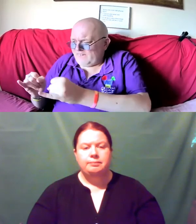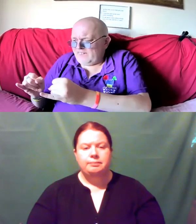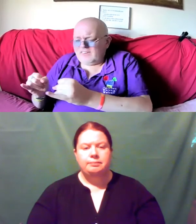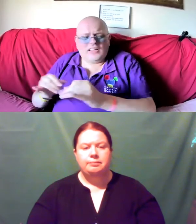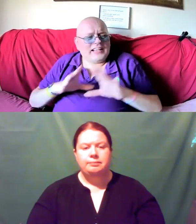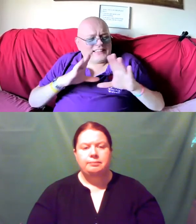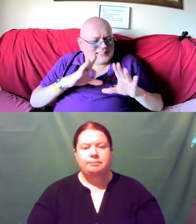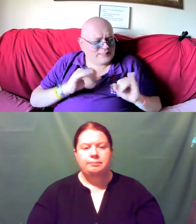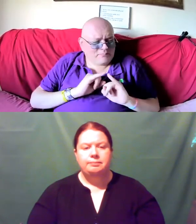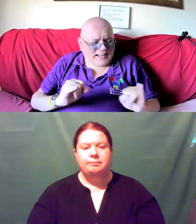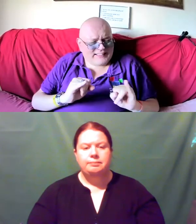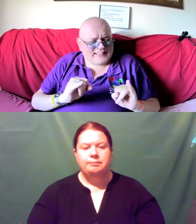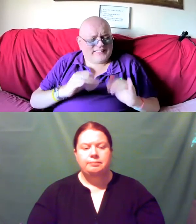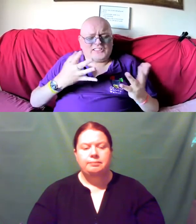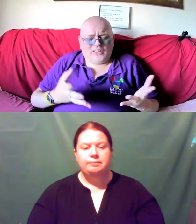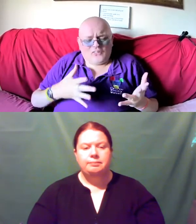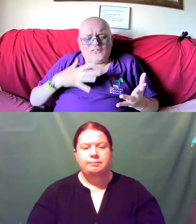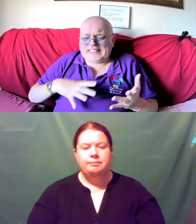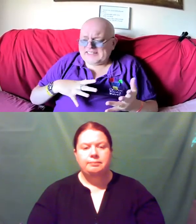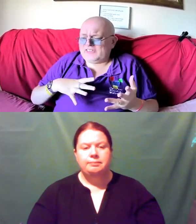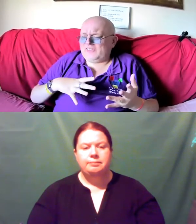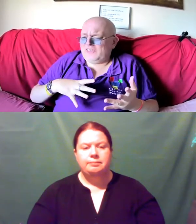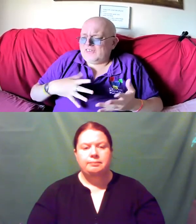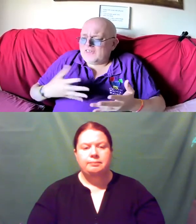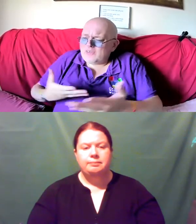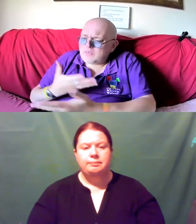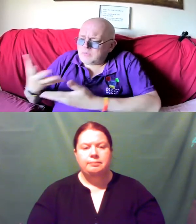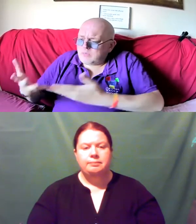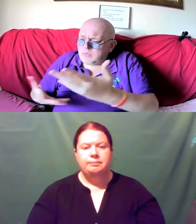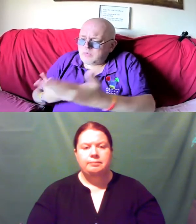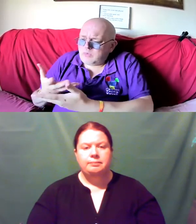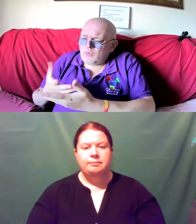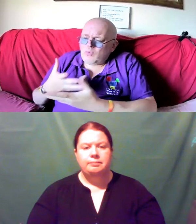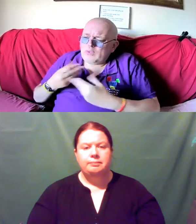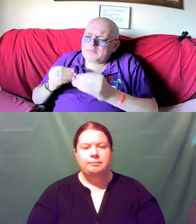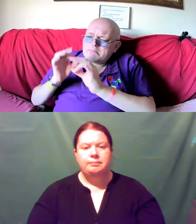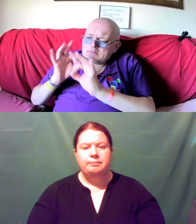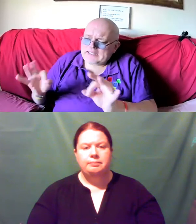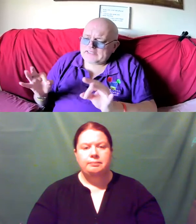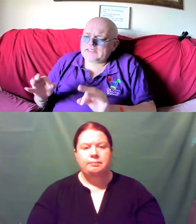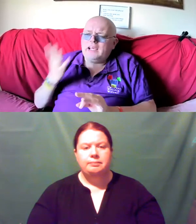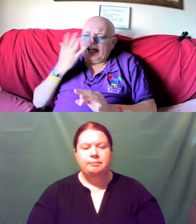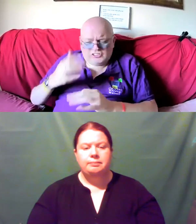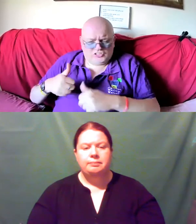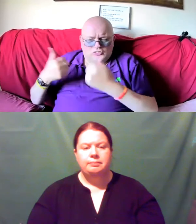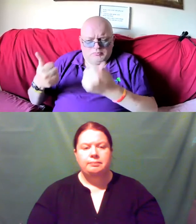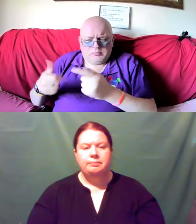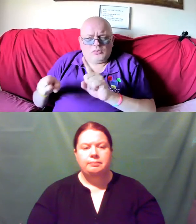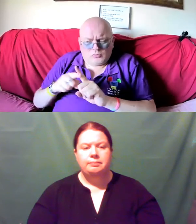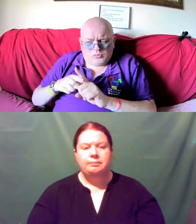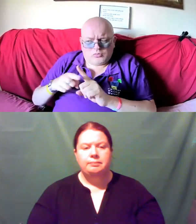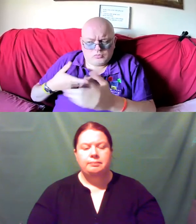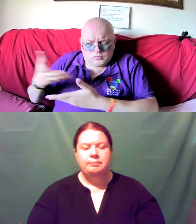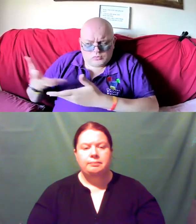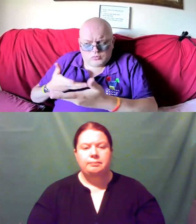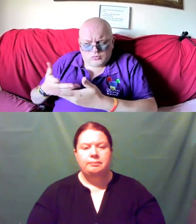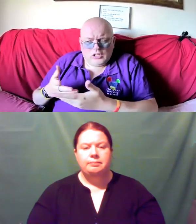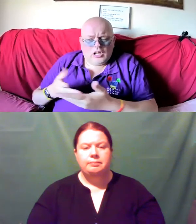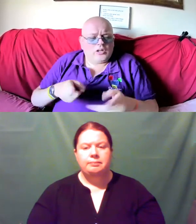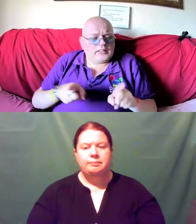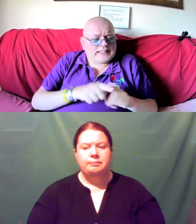are. So that has been the biggest learning for me, and I think that's something that I seek to model for the Open Table